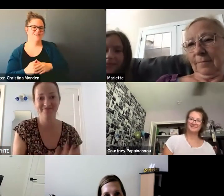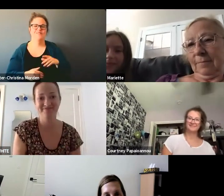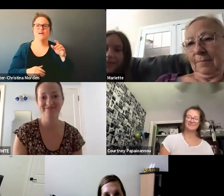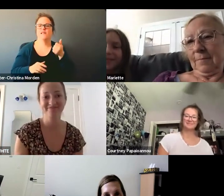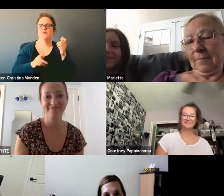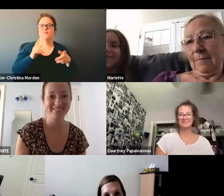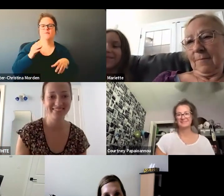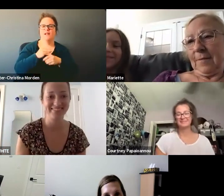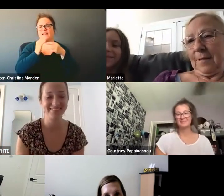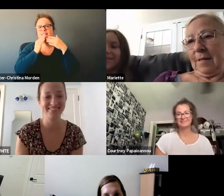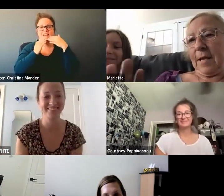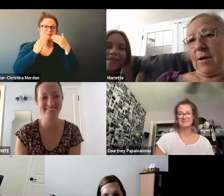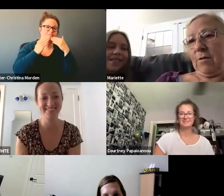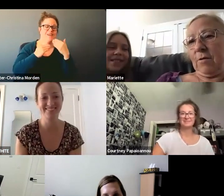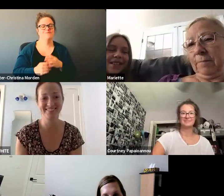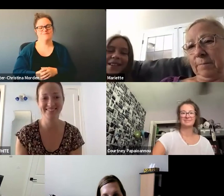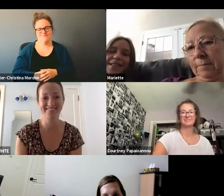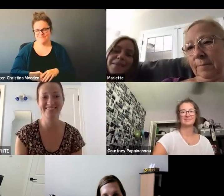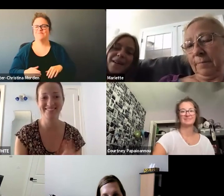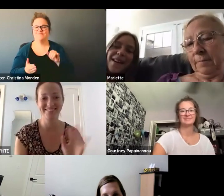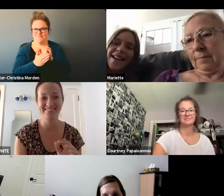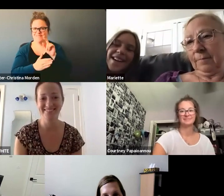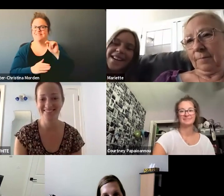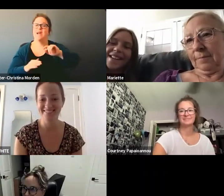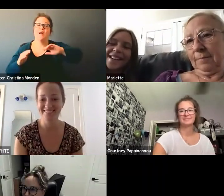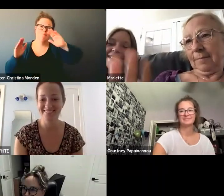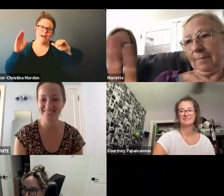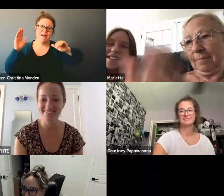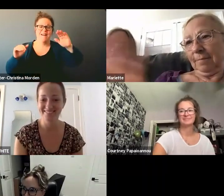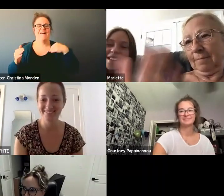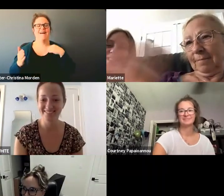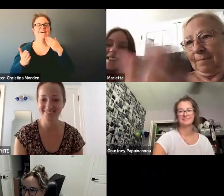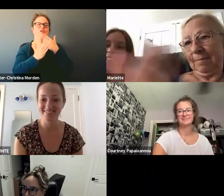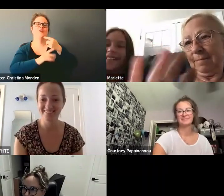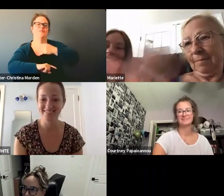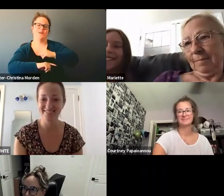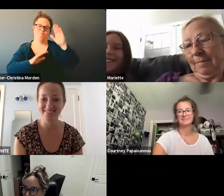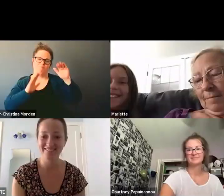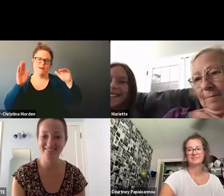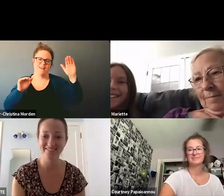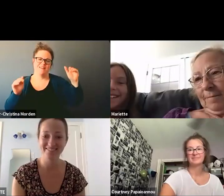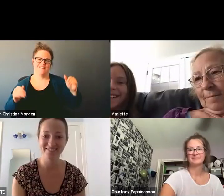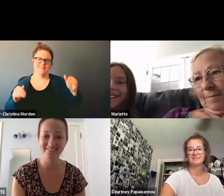Thanks, guys. Have Bye. a great day. Bye, everybody. Bye.